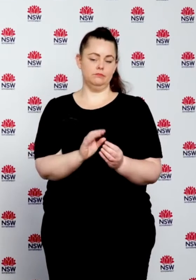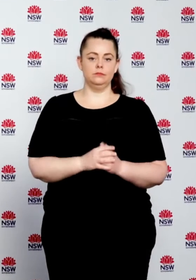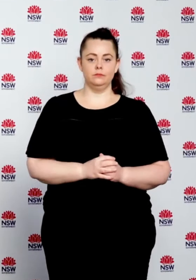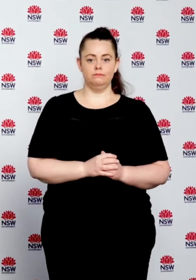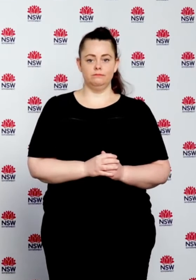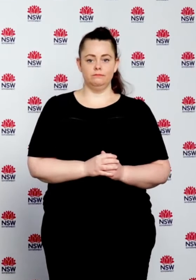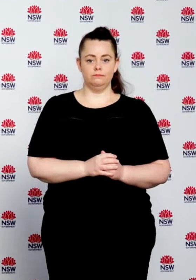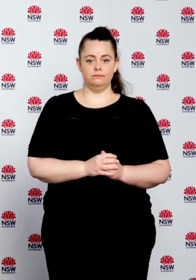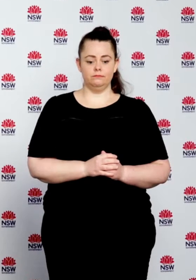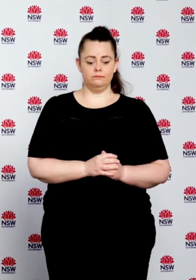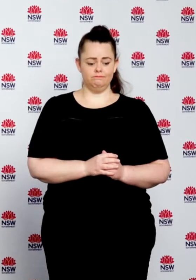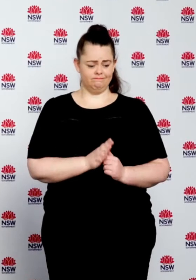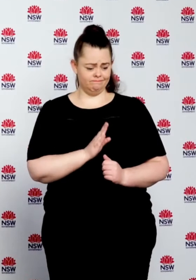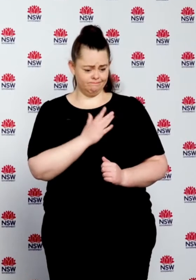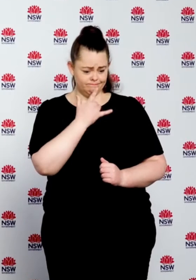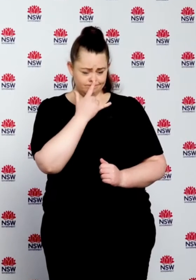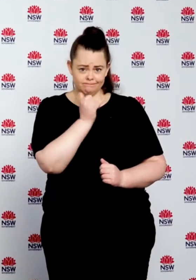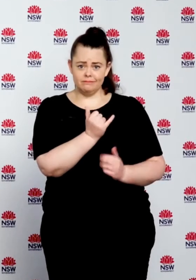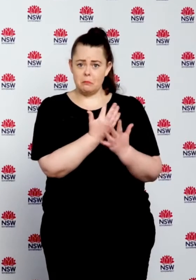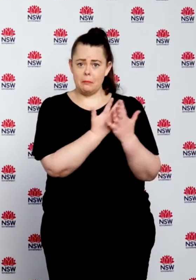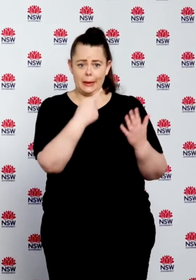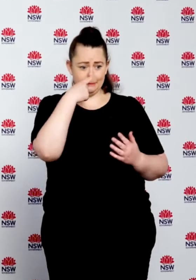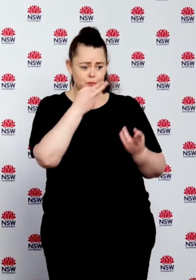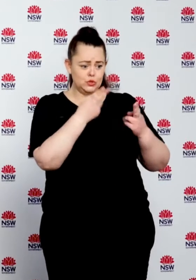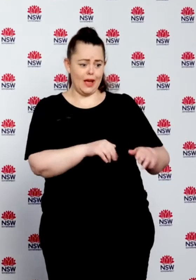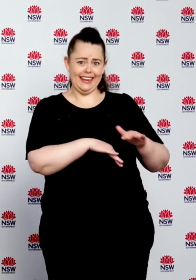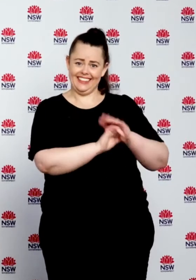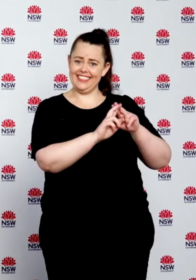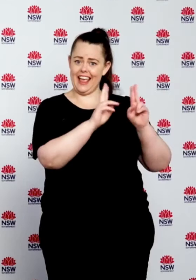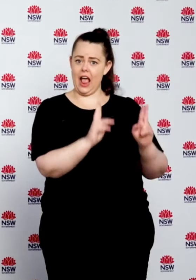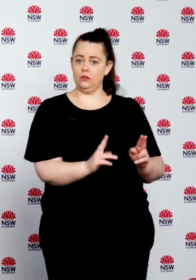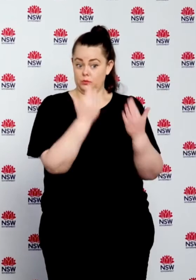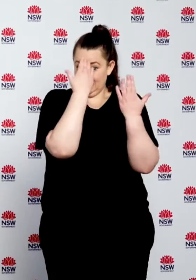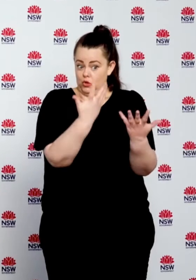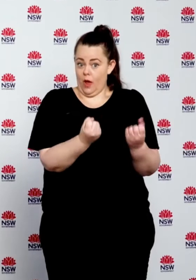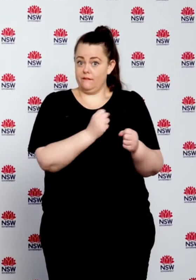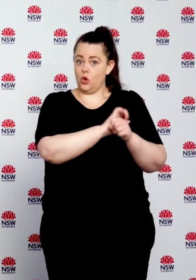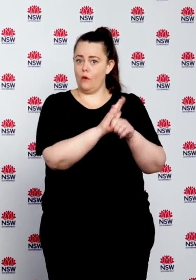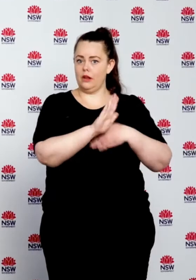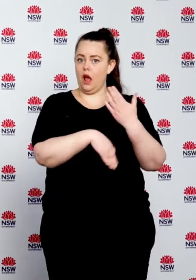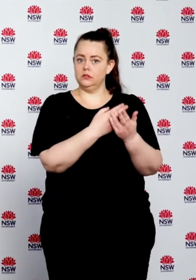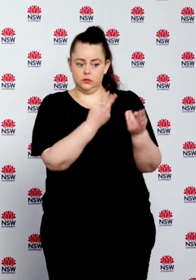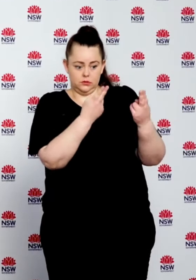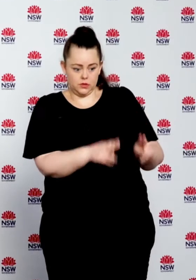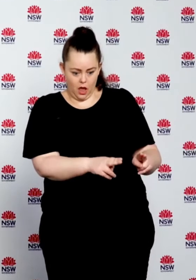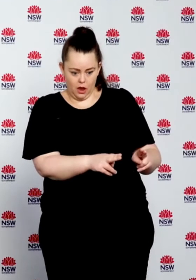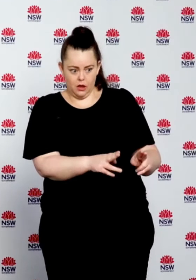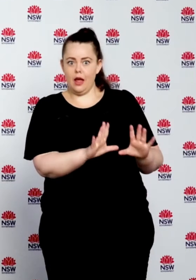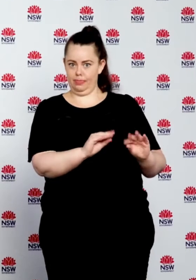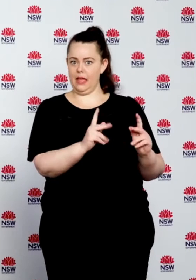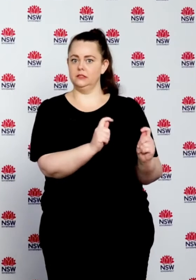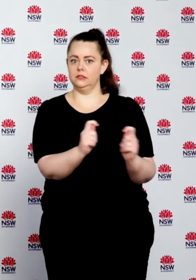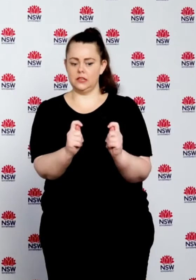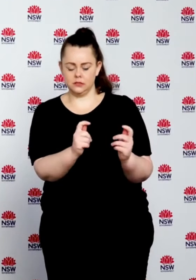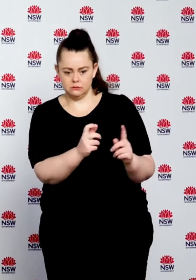with COVID and been at home and diagnosed after they've died. And so I guess it's an important message that we'd like to get out, is that